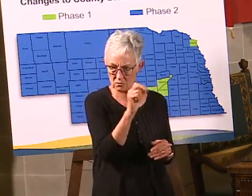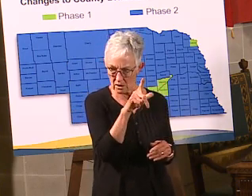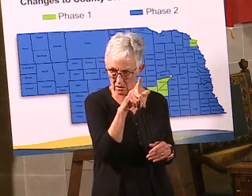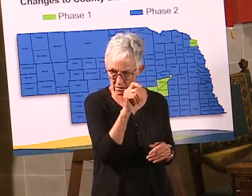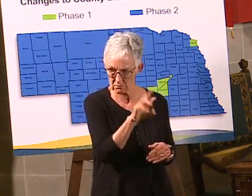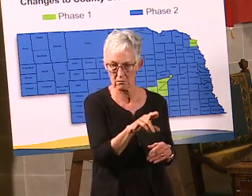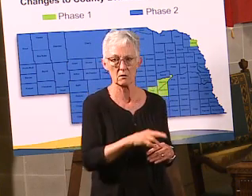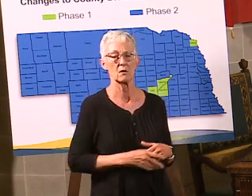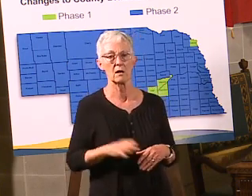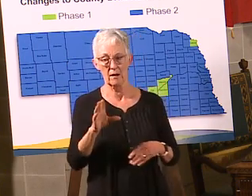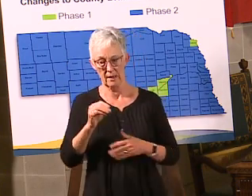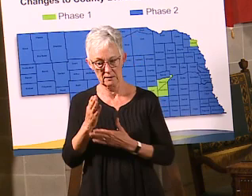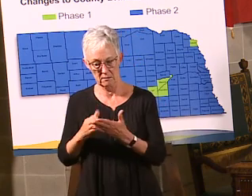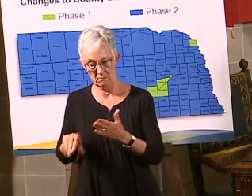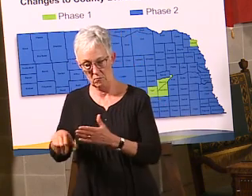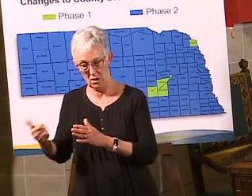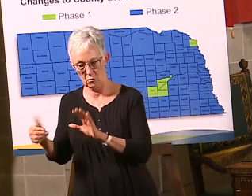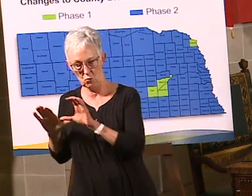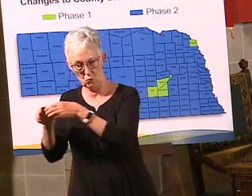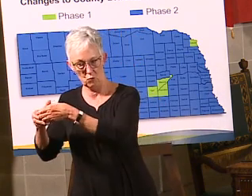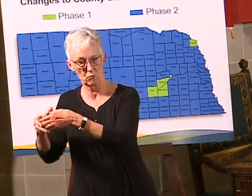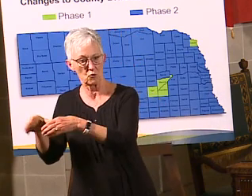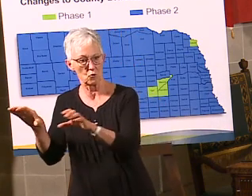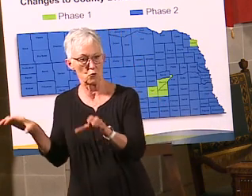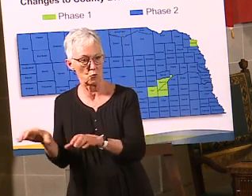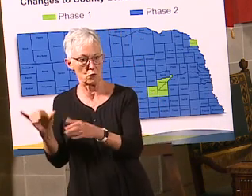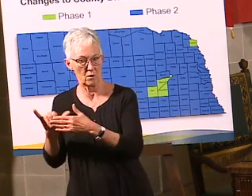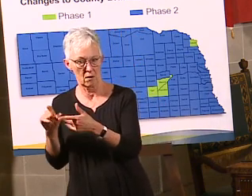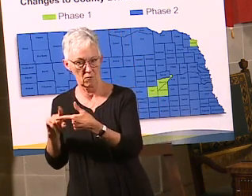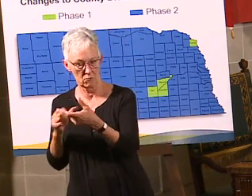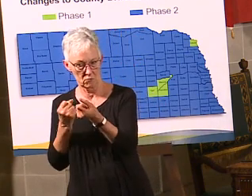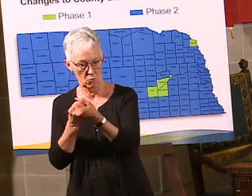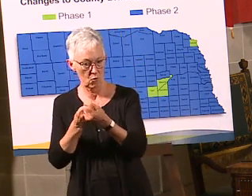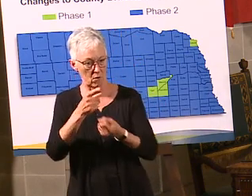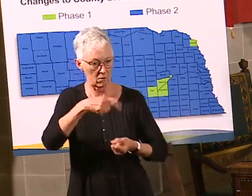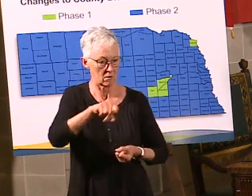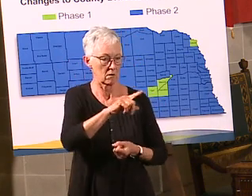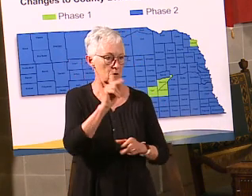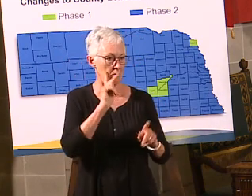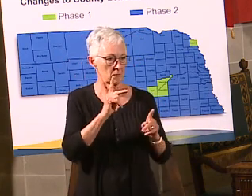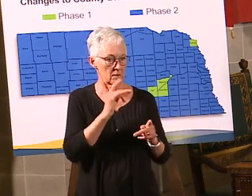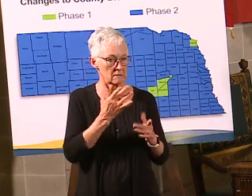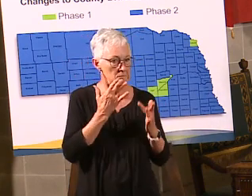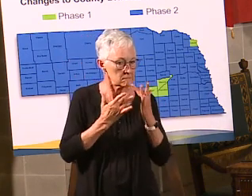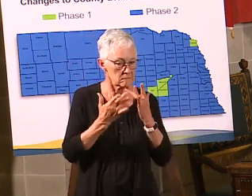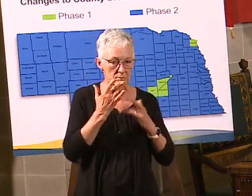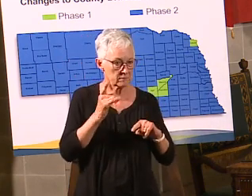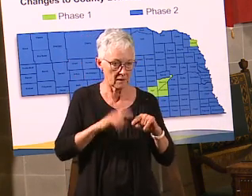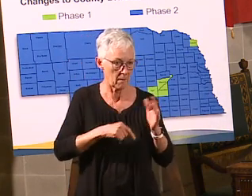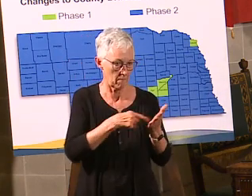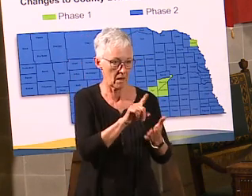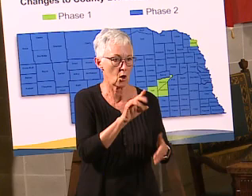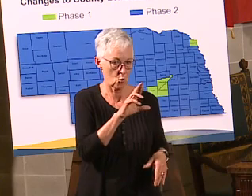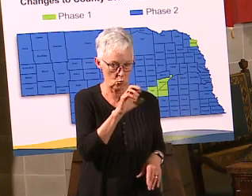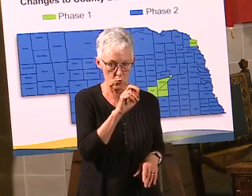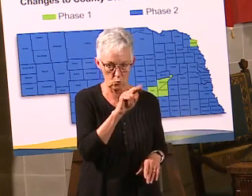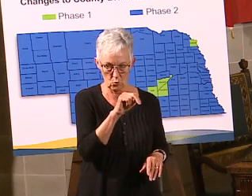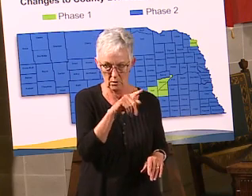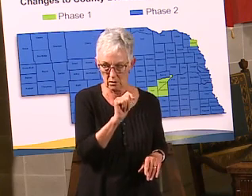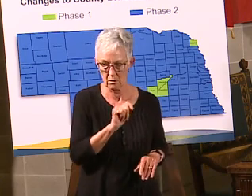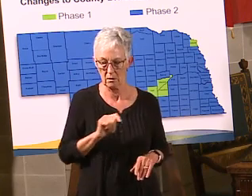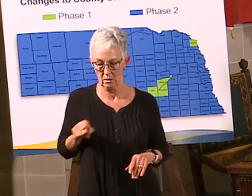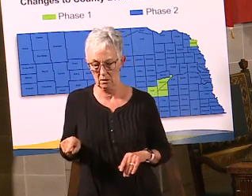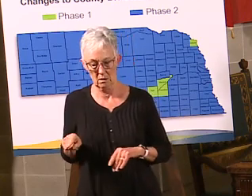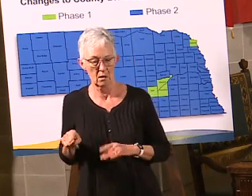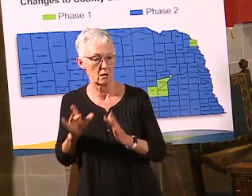collaboratives do this all year round. So community collaboratives work with people to be able to help them if they're having difficulty with their rent. So I'd also suggest